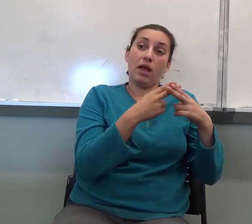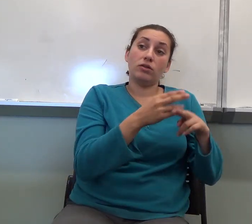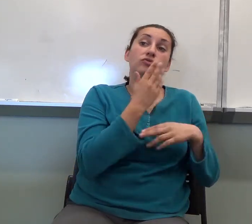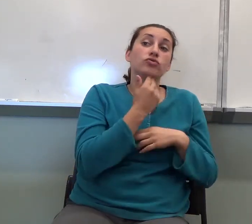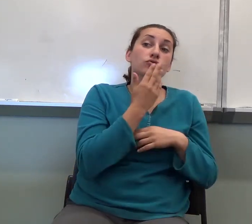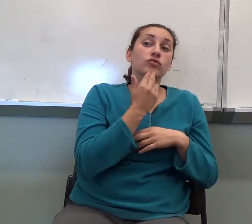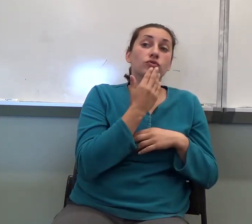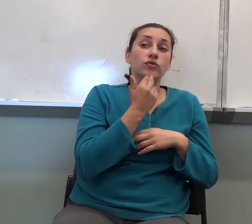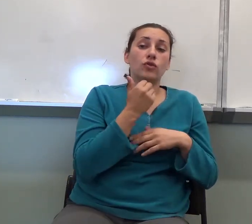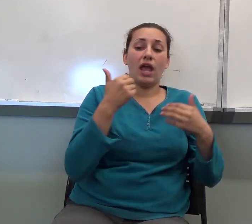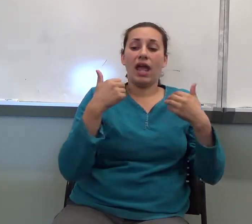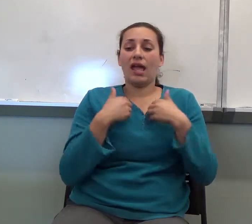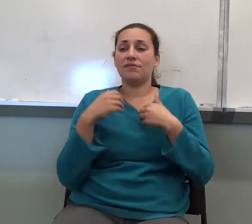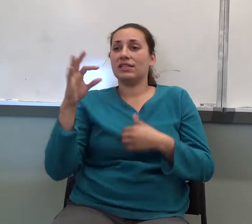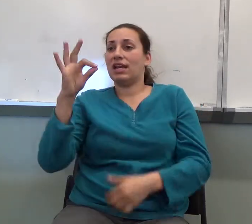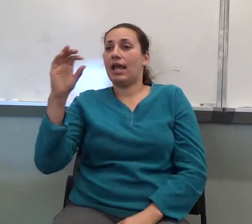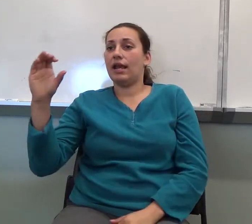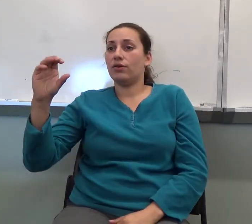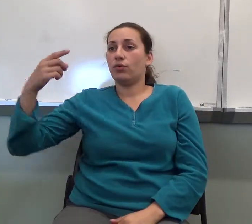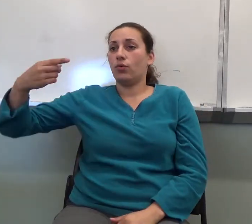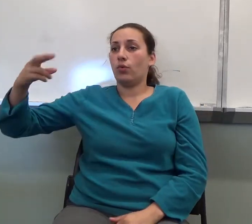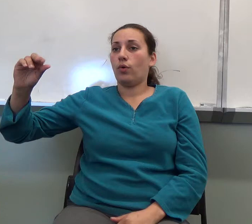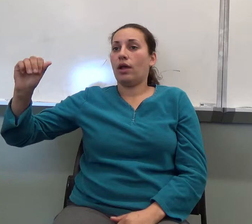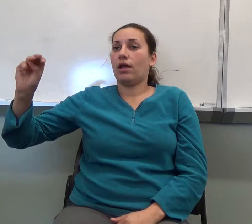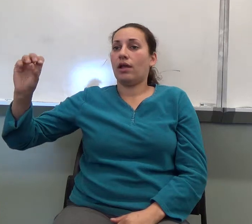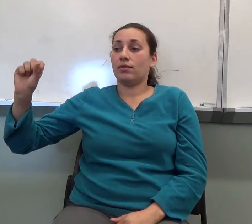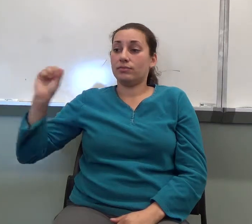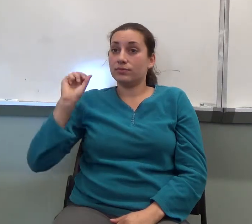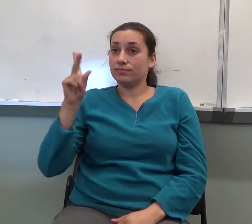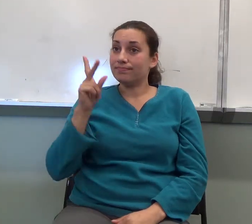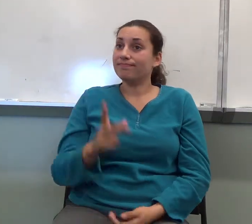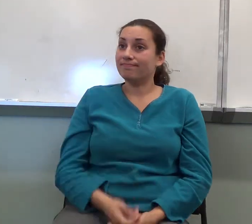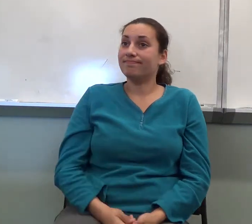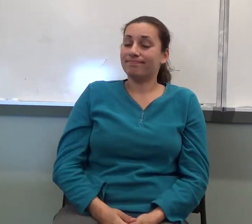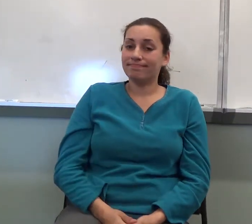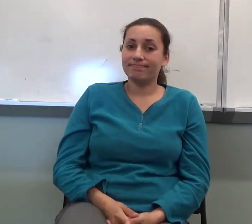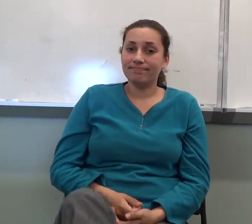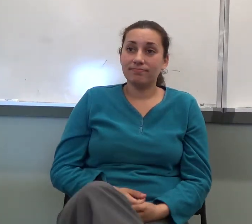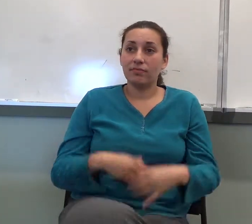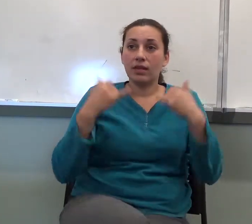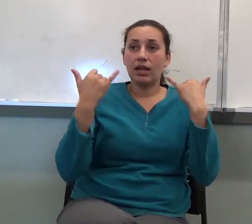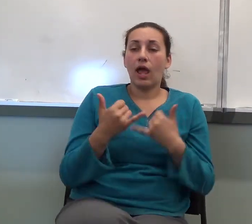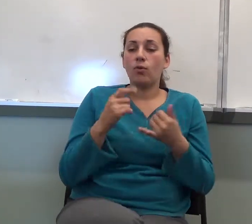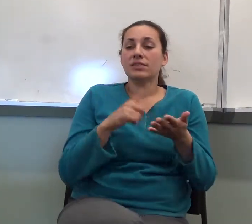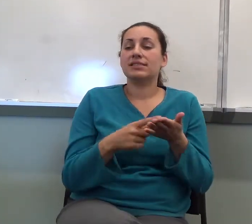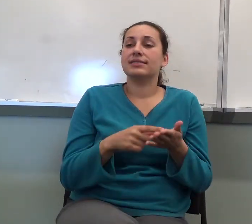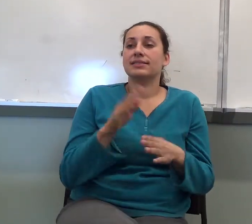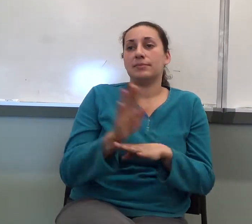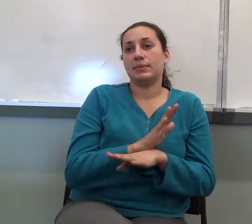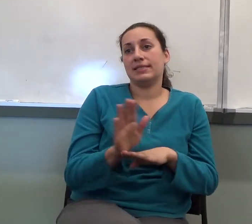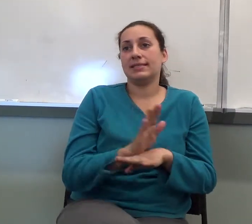contains 900 grams. All right, so we can now talk business here. This is 900